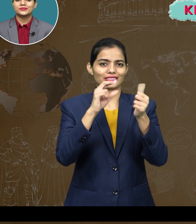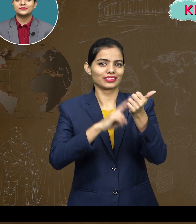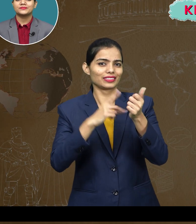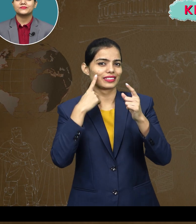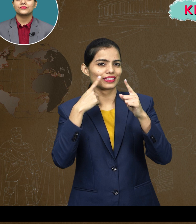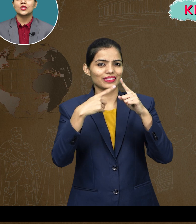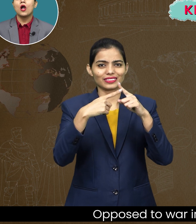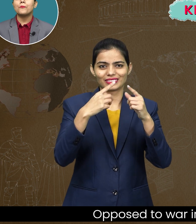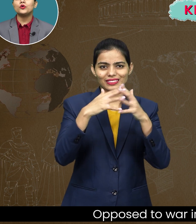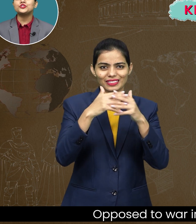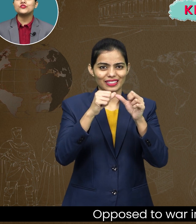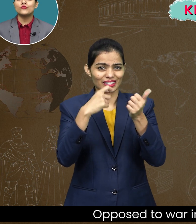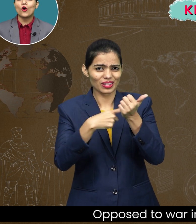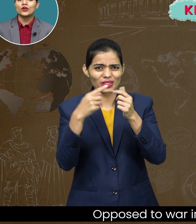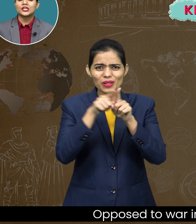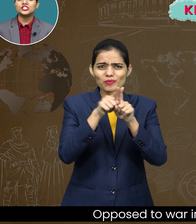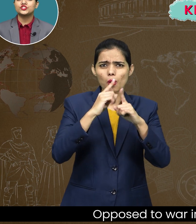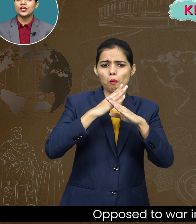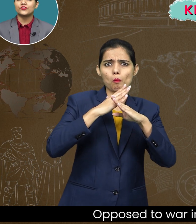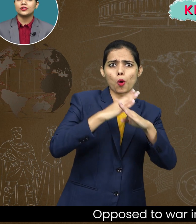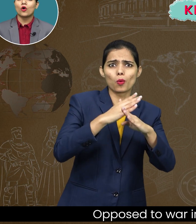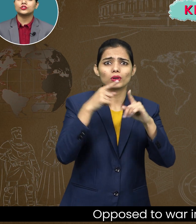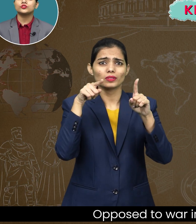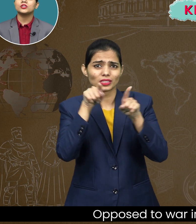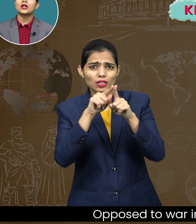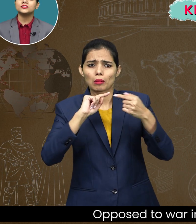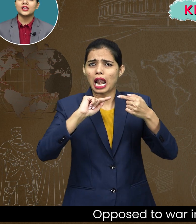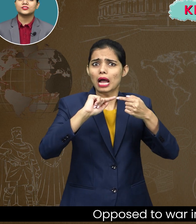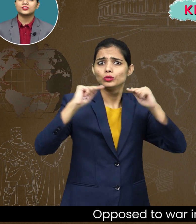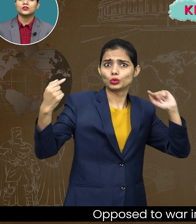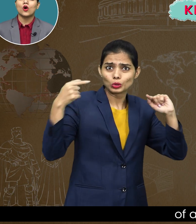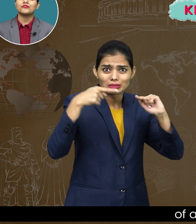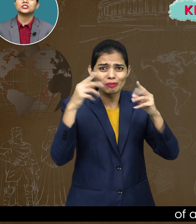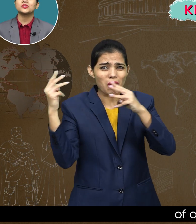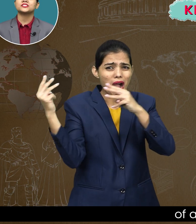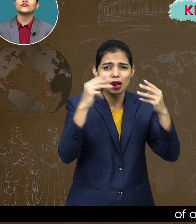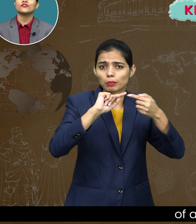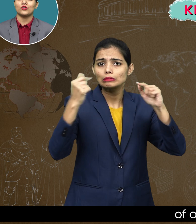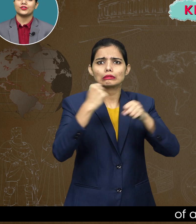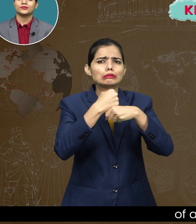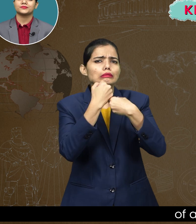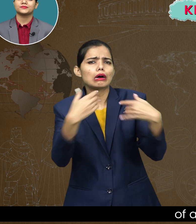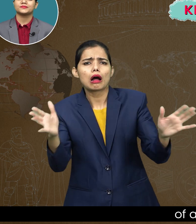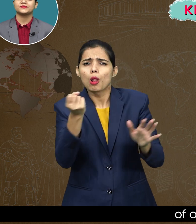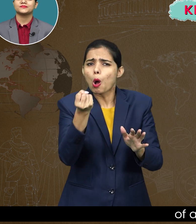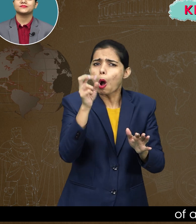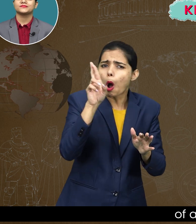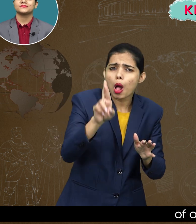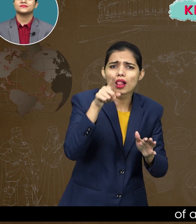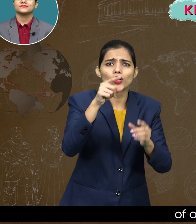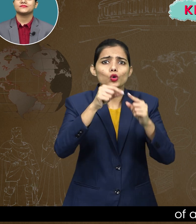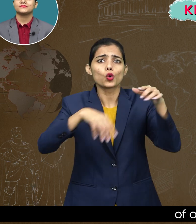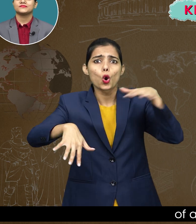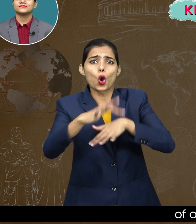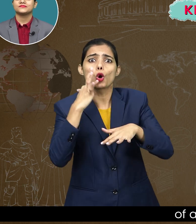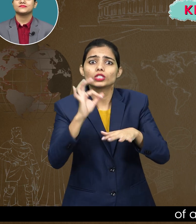Anti-war. Opposed to war in general or to the conduct of a specific war.